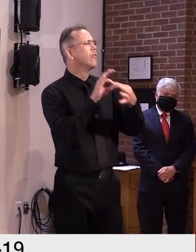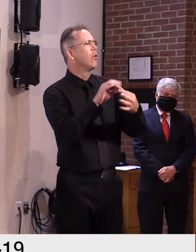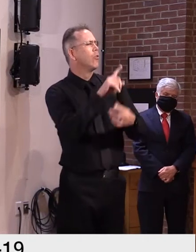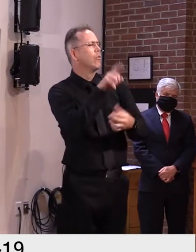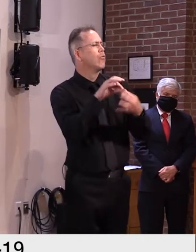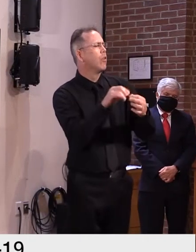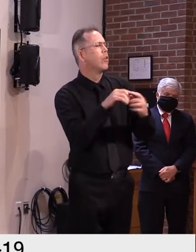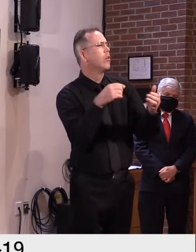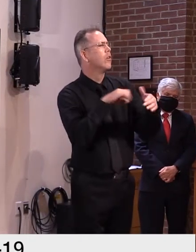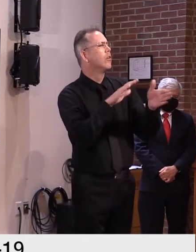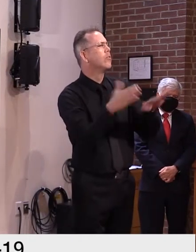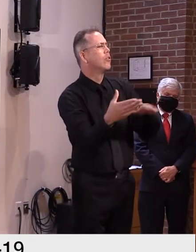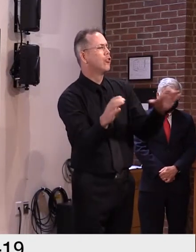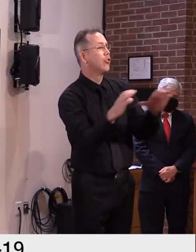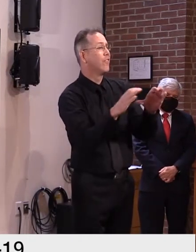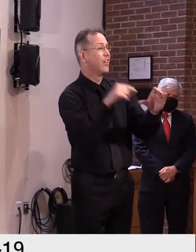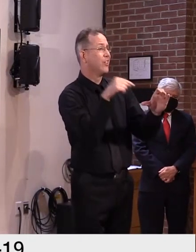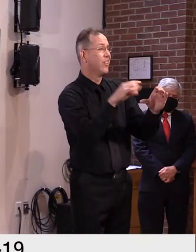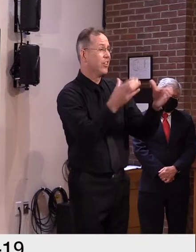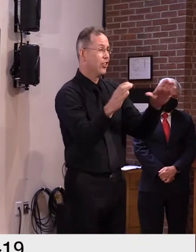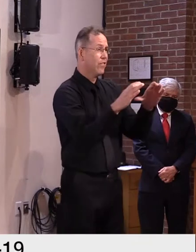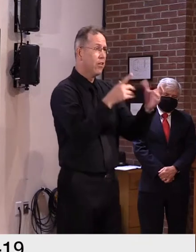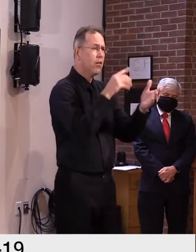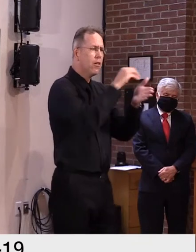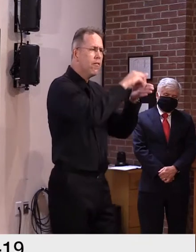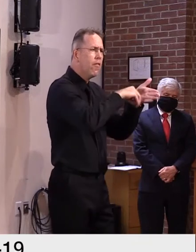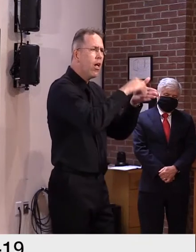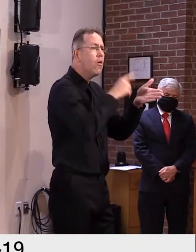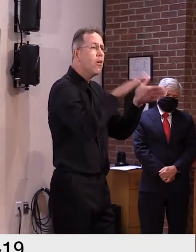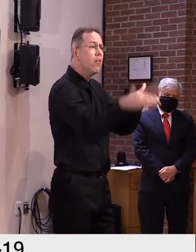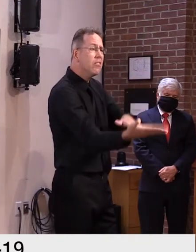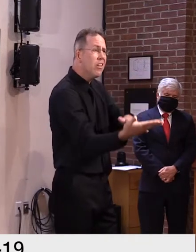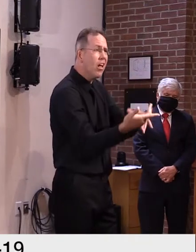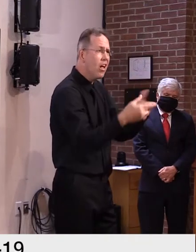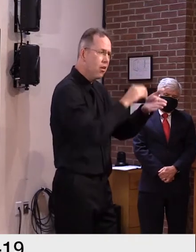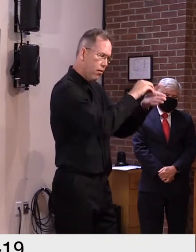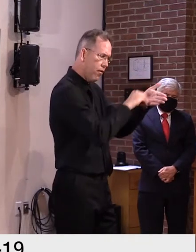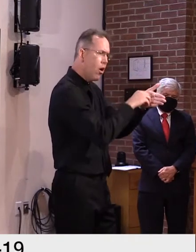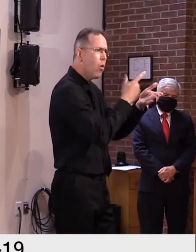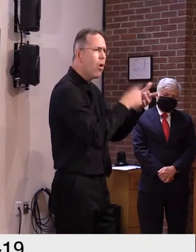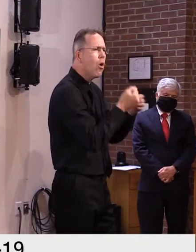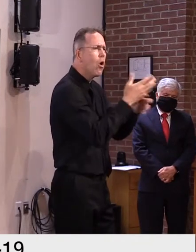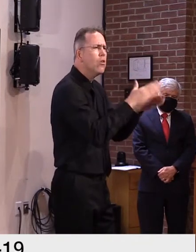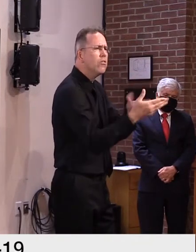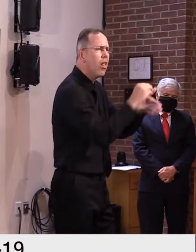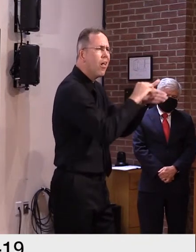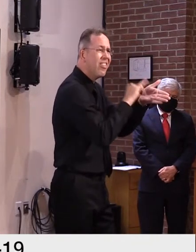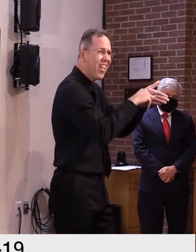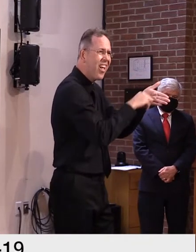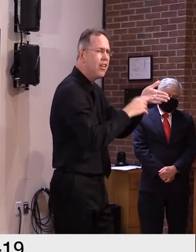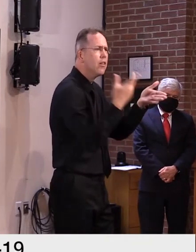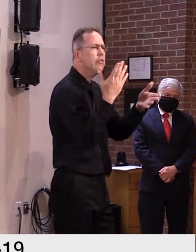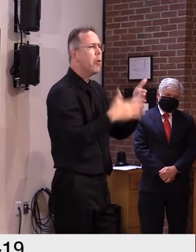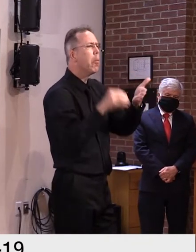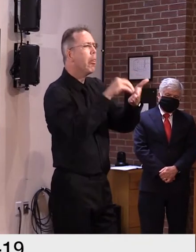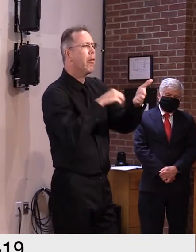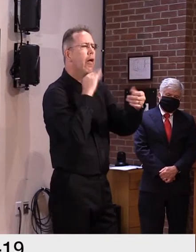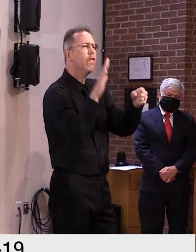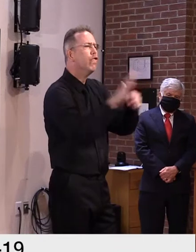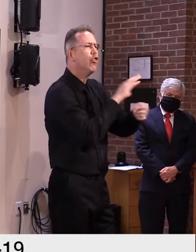guess they didn't start using tests on all deaths until September